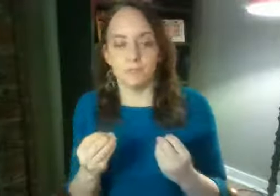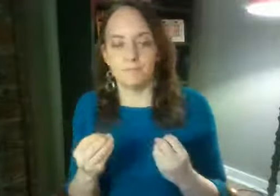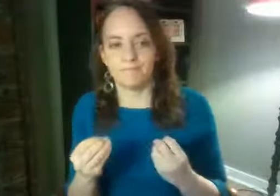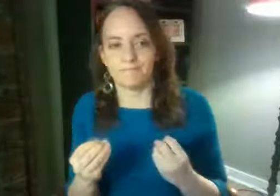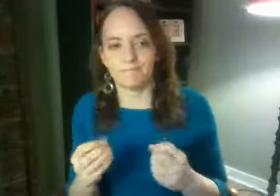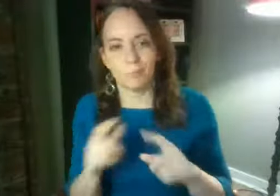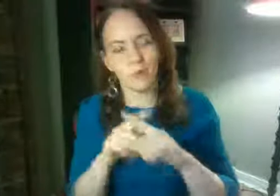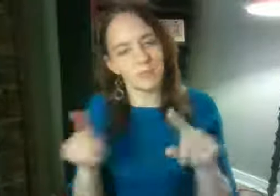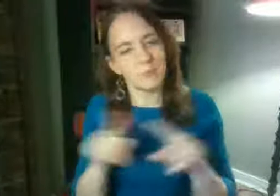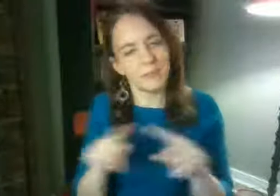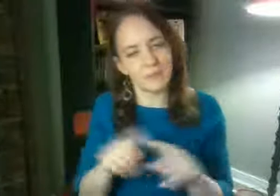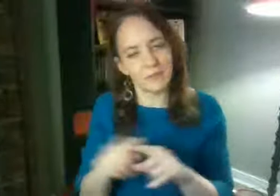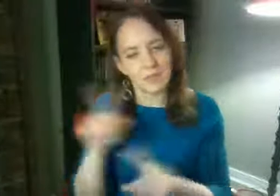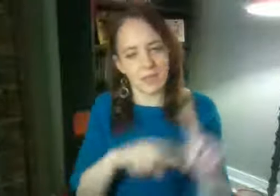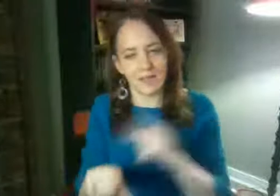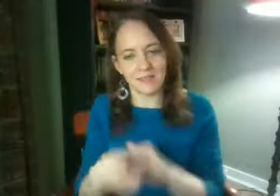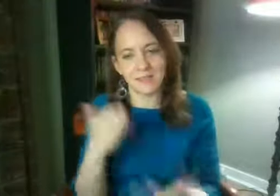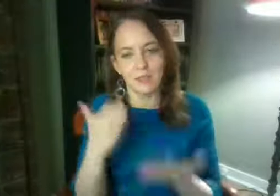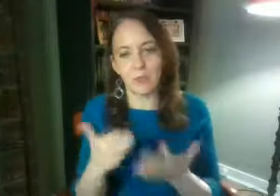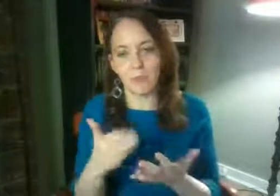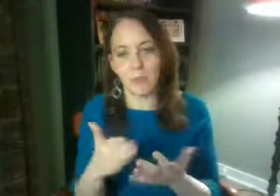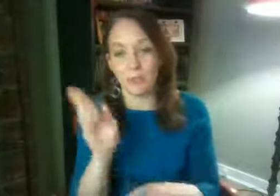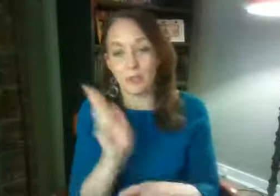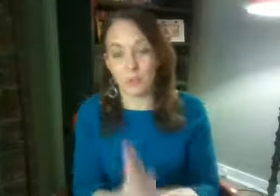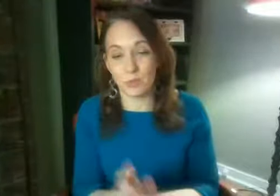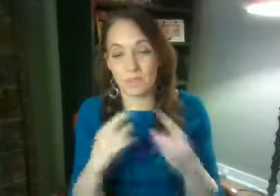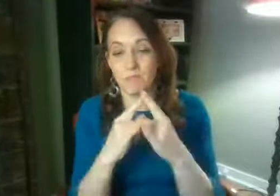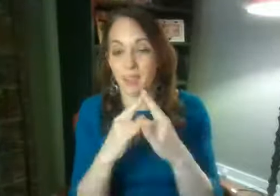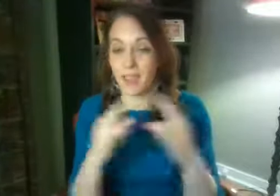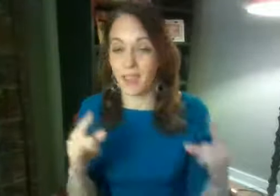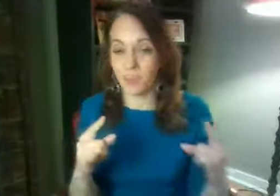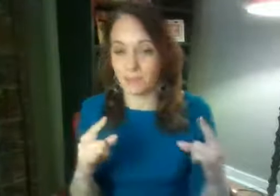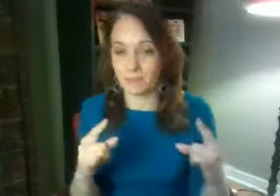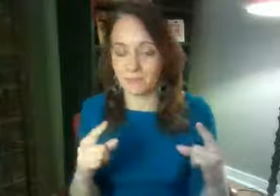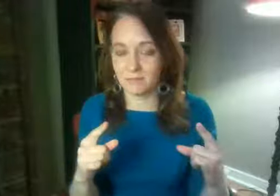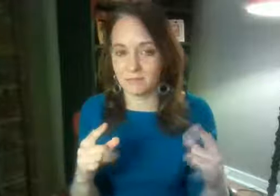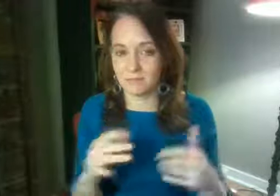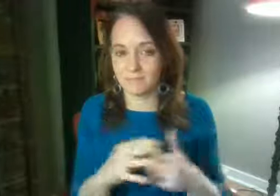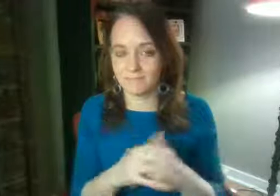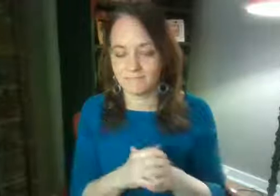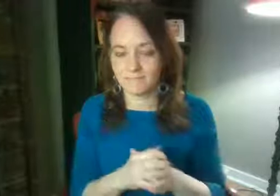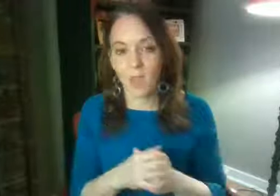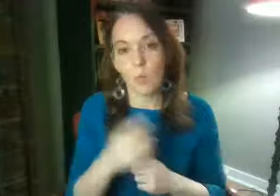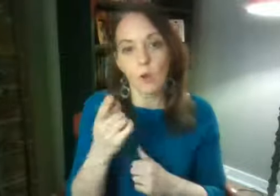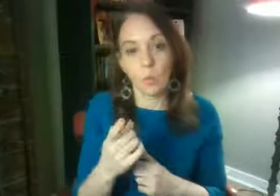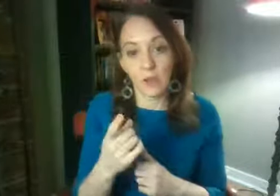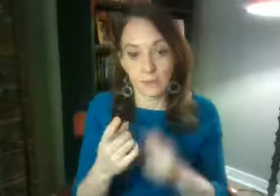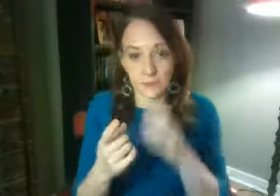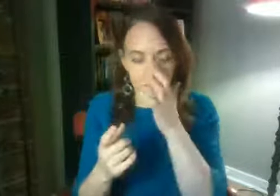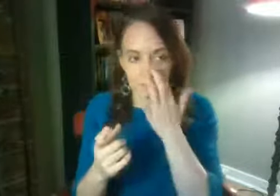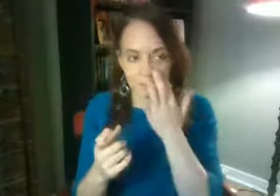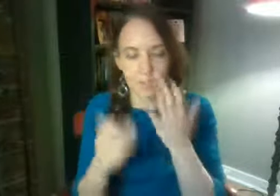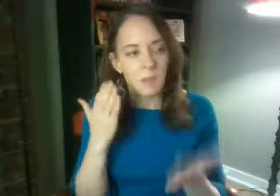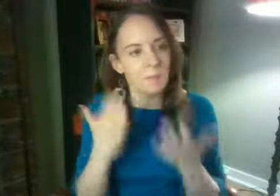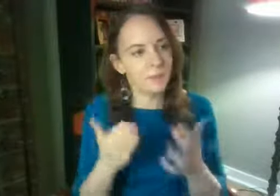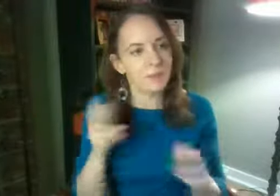So, what are some of the different signs that you would maybe use at camp? Well, one, maybe